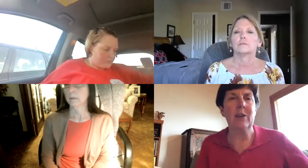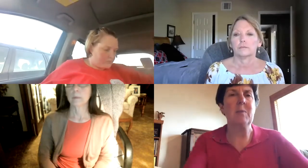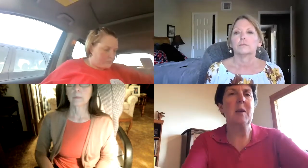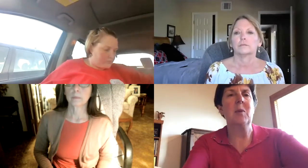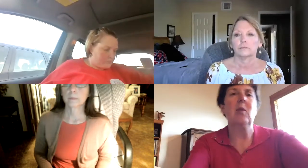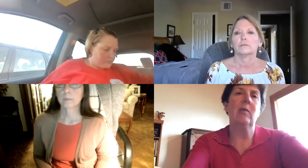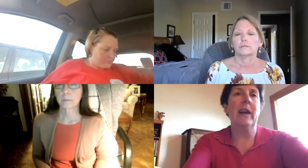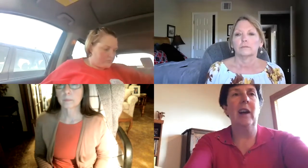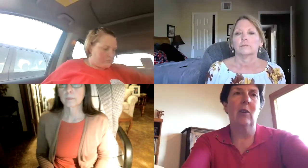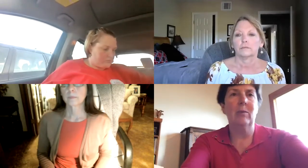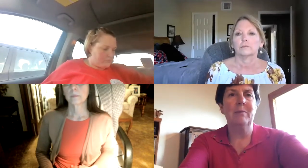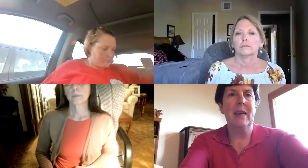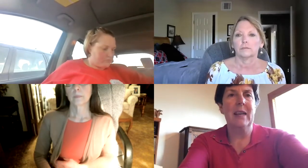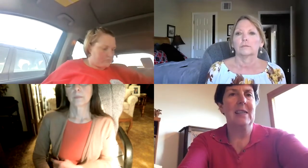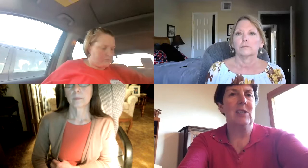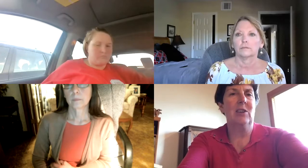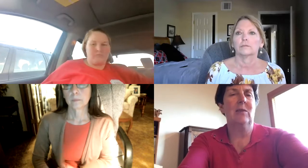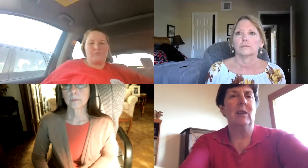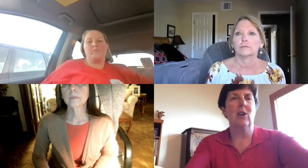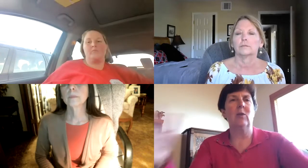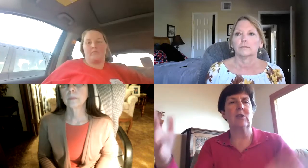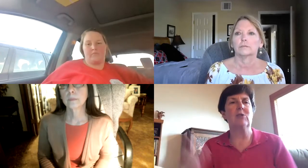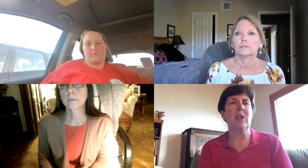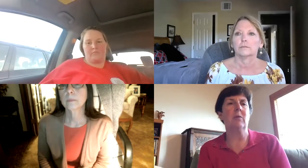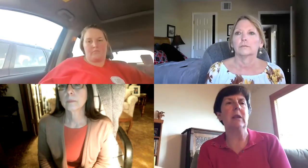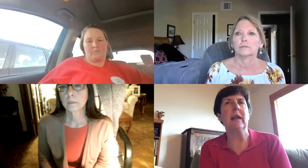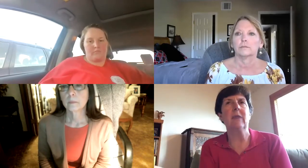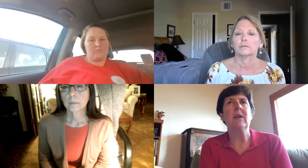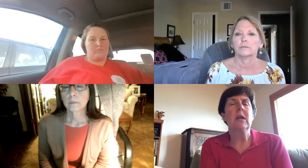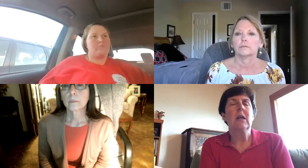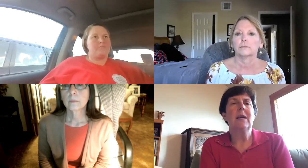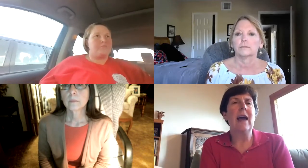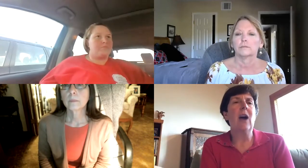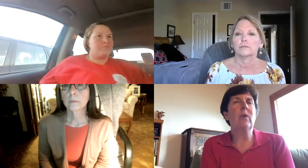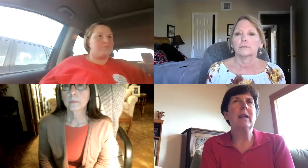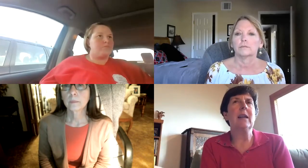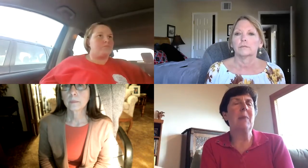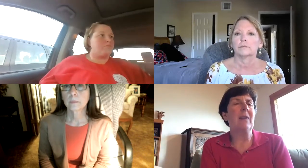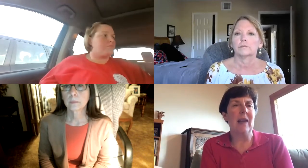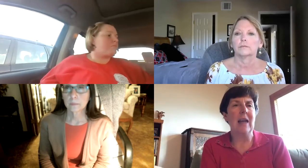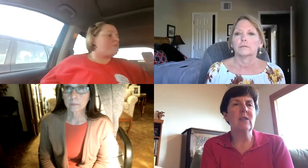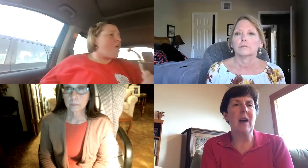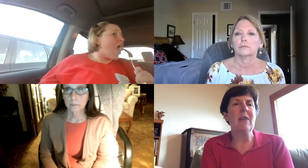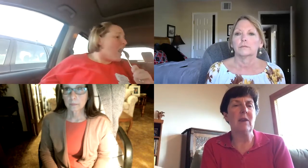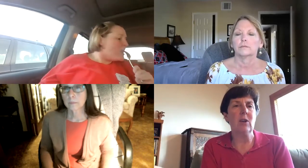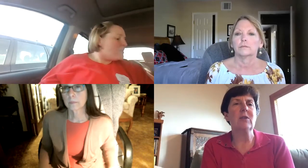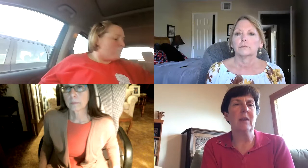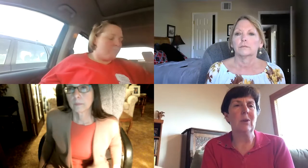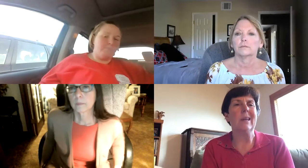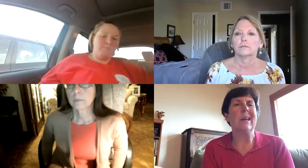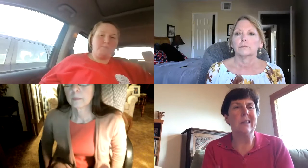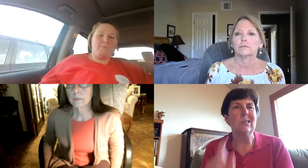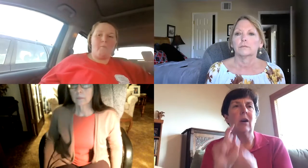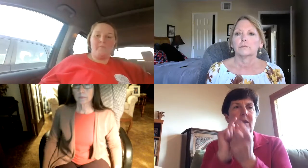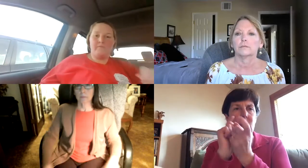for hearing people. L, make it easier, you know, associate with live. Now, really, in about the last 5 years, they've